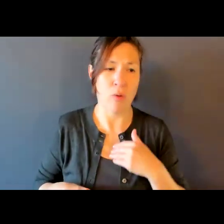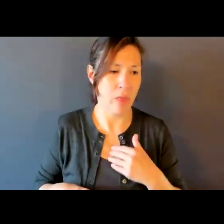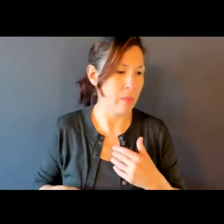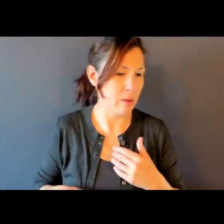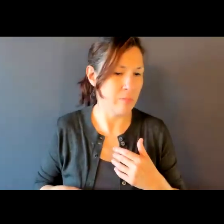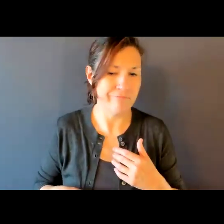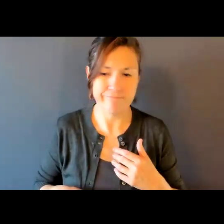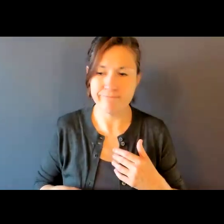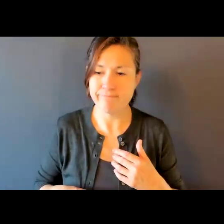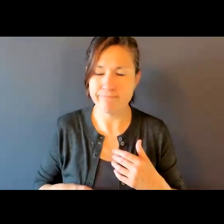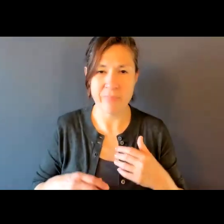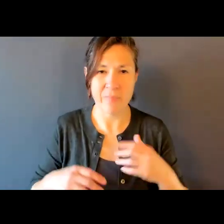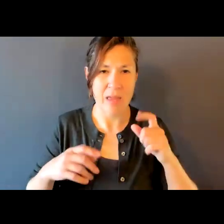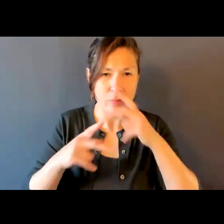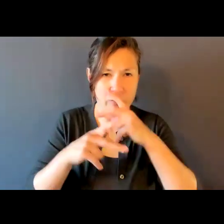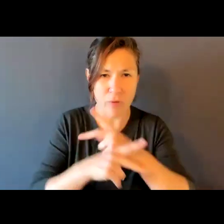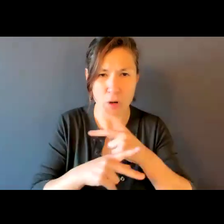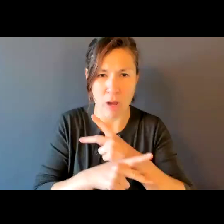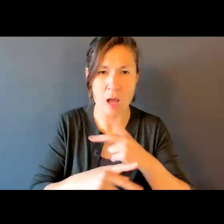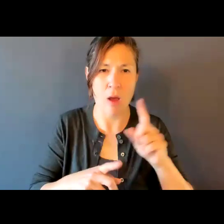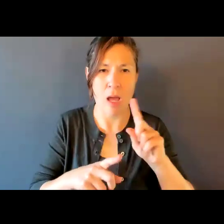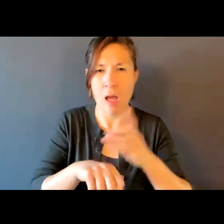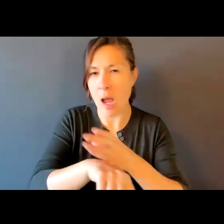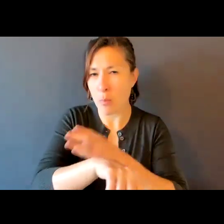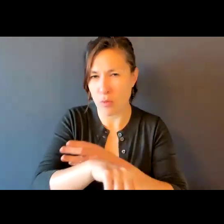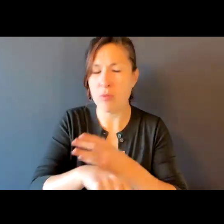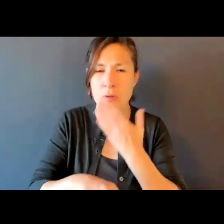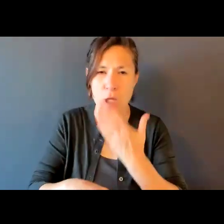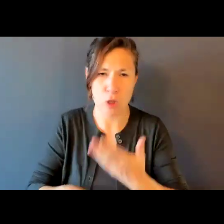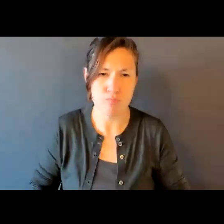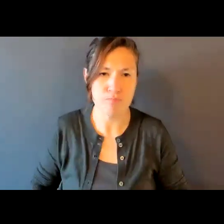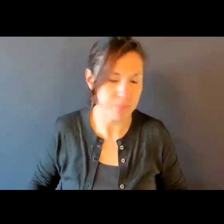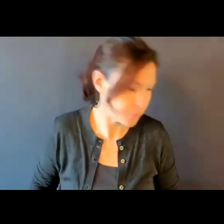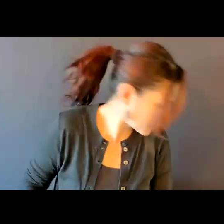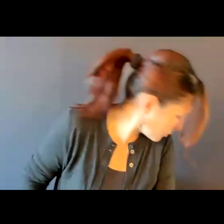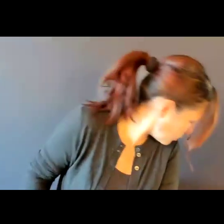peeled apart to improve it. So thank you for your attention to that. Thank you.